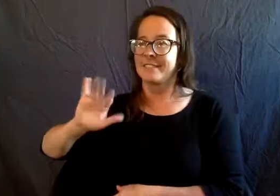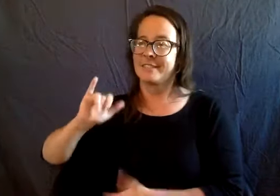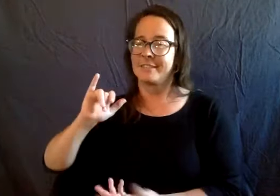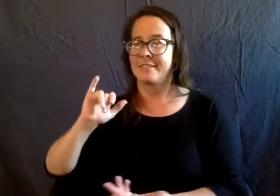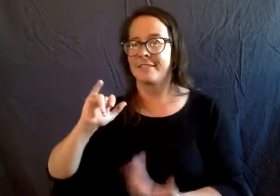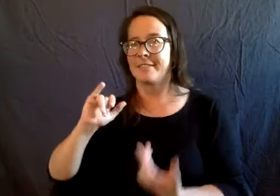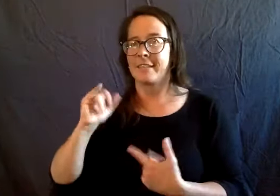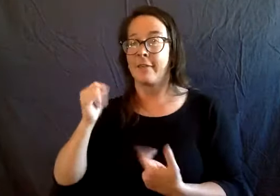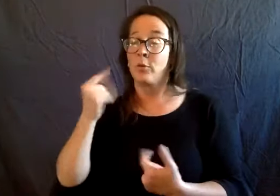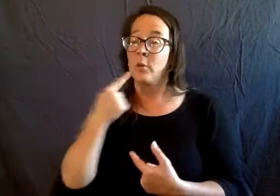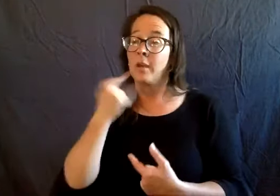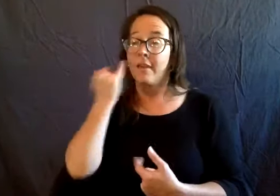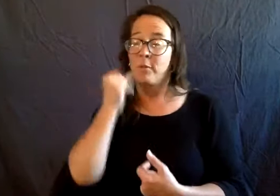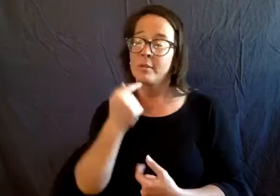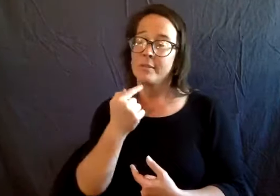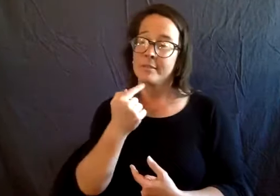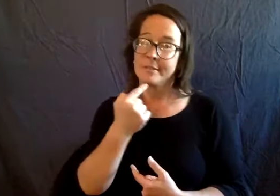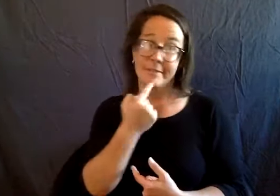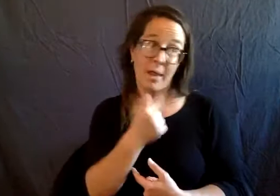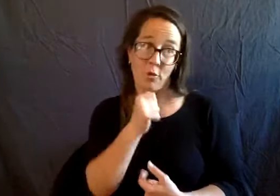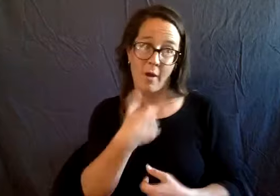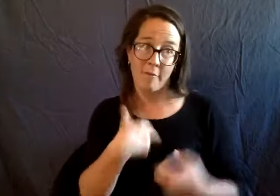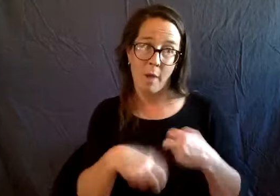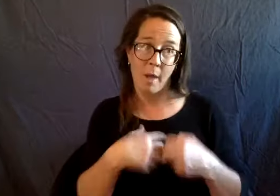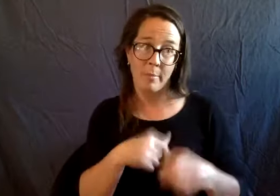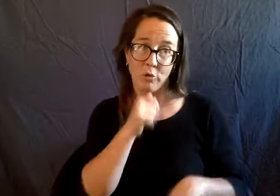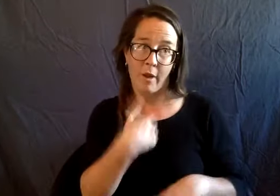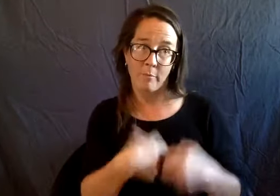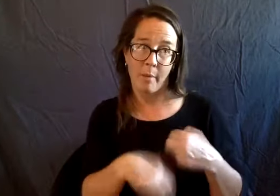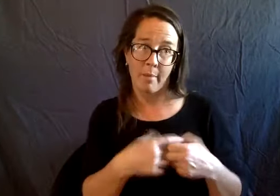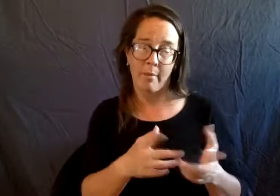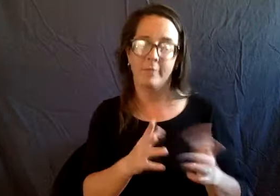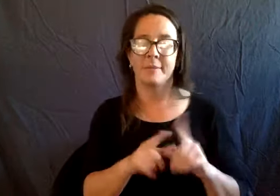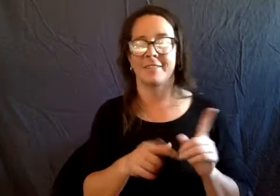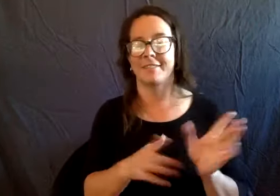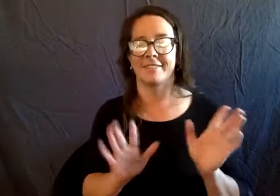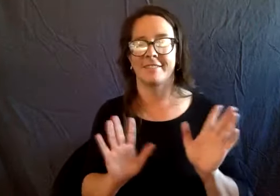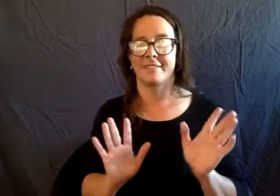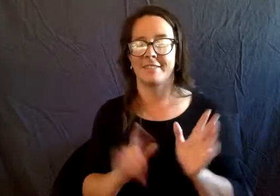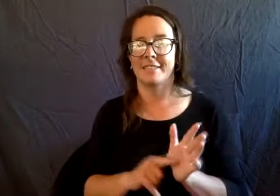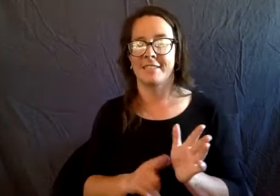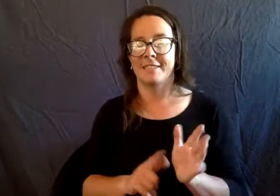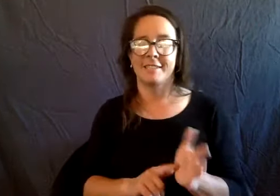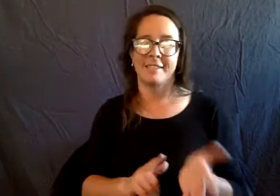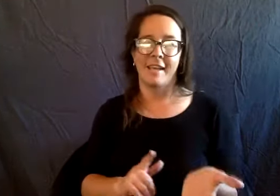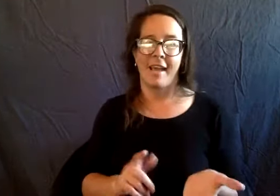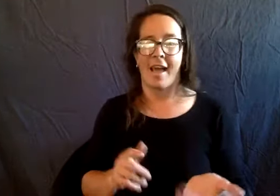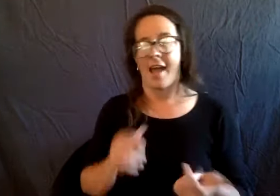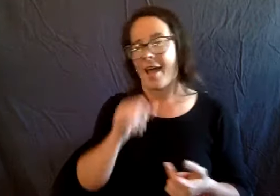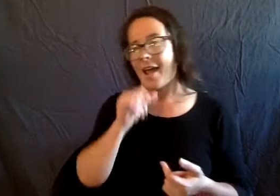a program. And I will tell you that my sounding good ended the minute I walked out of those rooms.